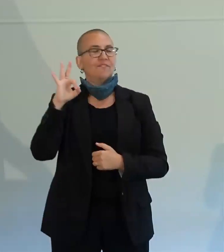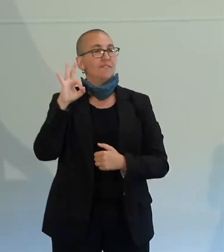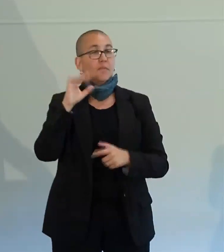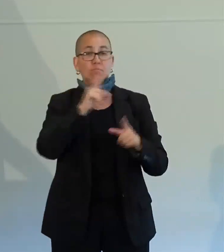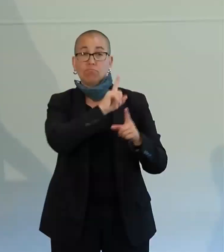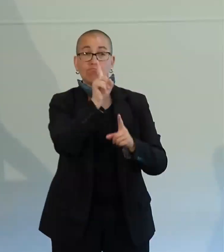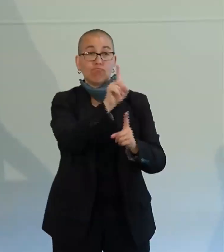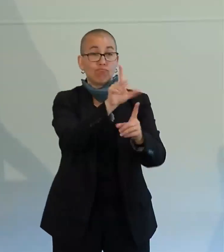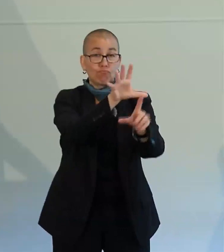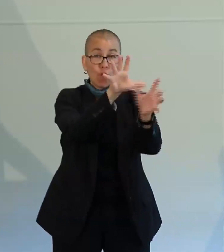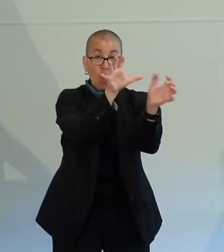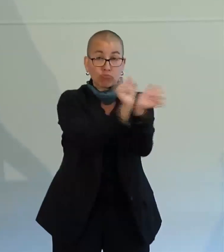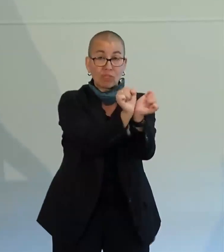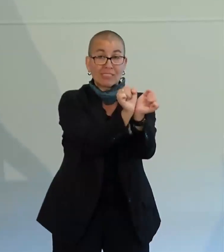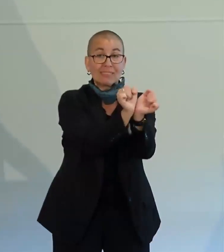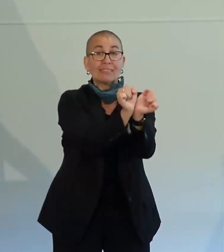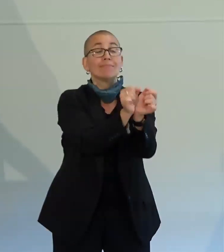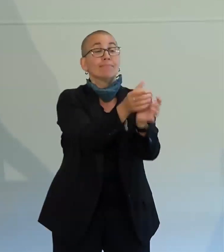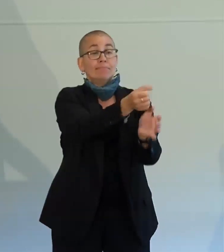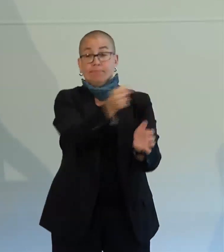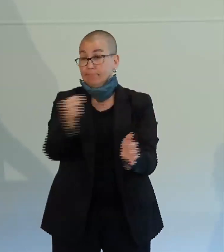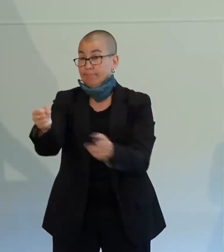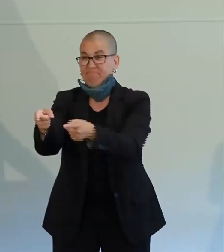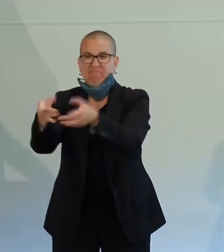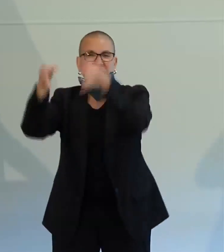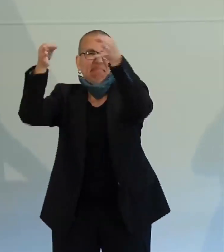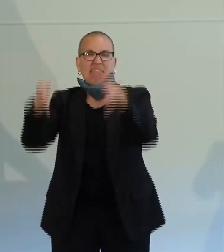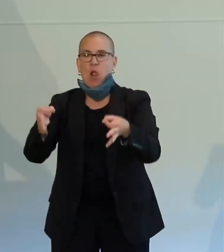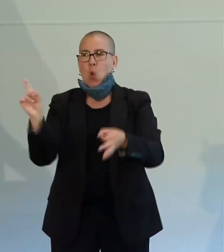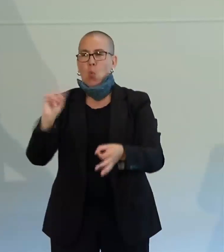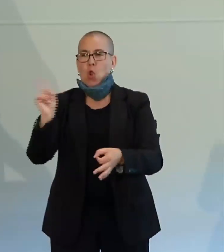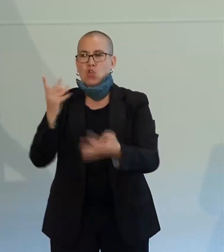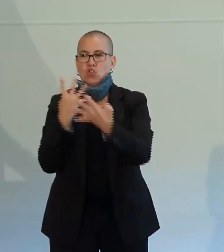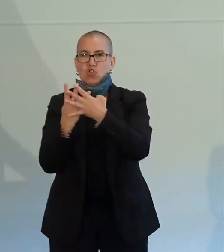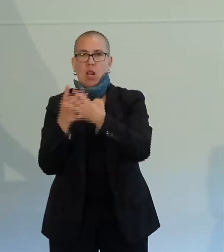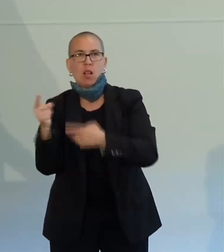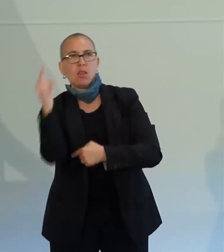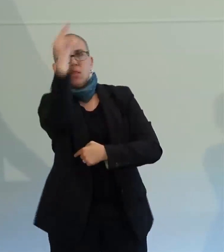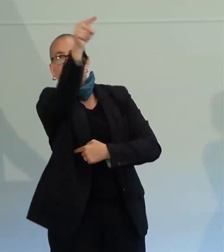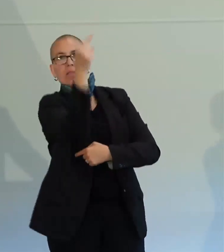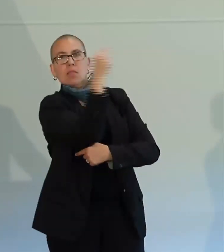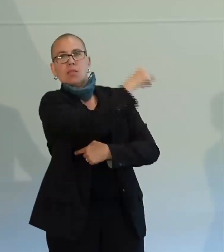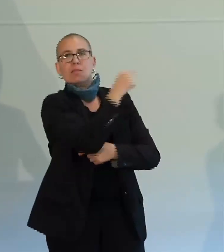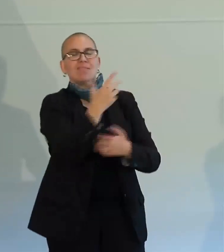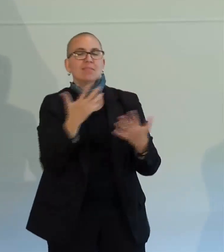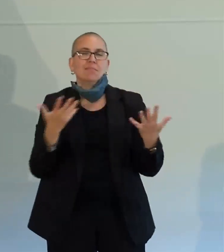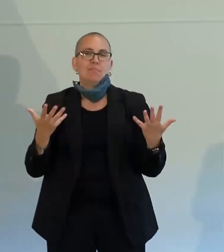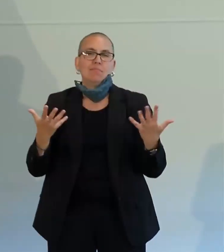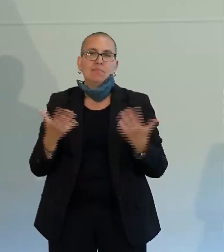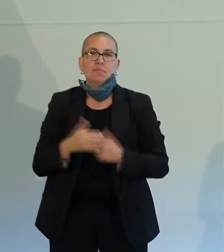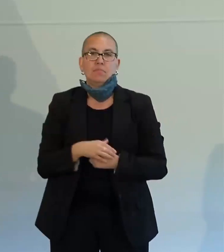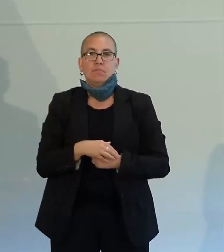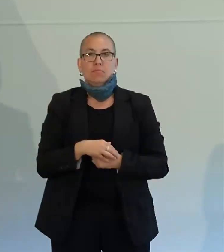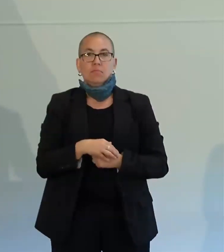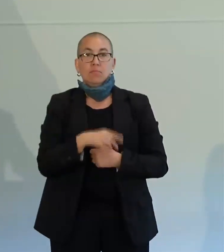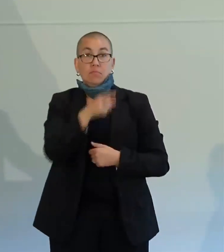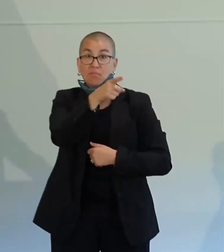day, security decisions in the best place for everybody in light of everything that's going on right now in the Twin Cities.